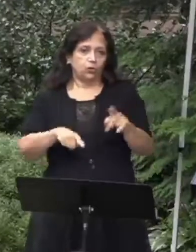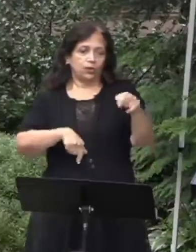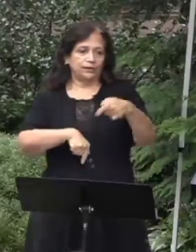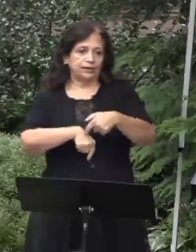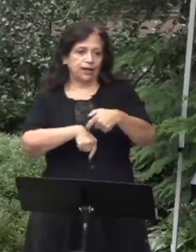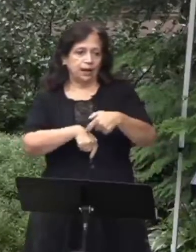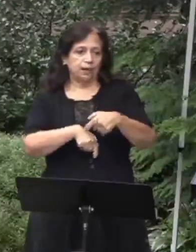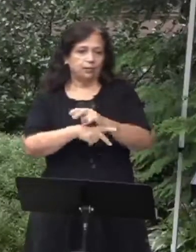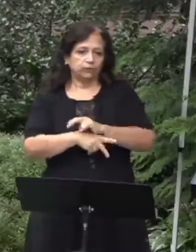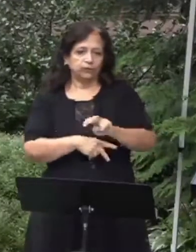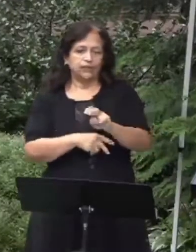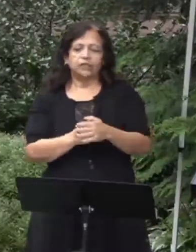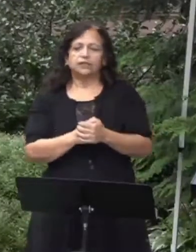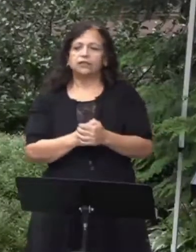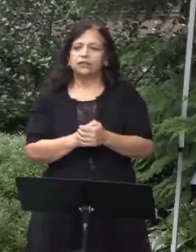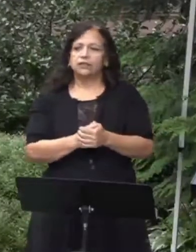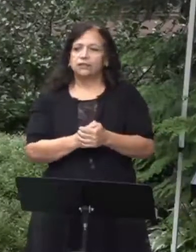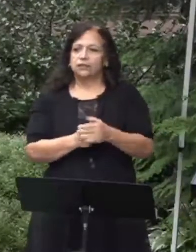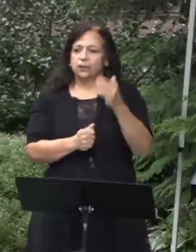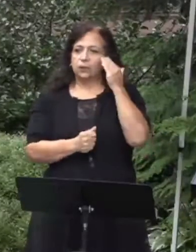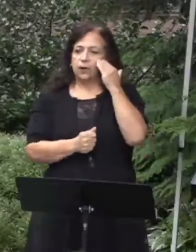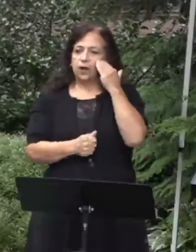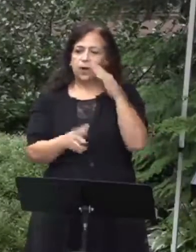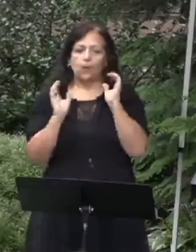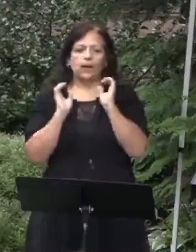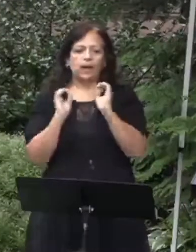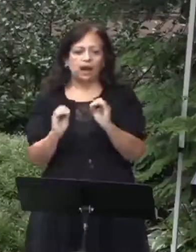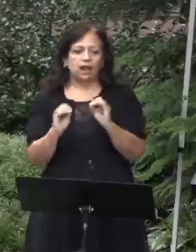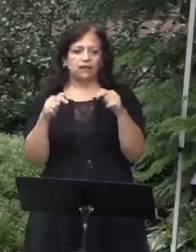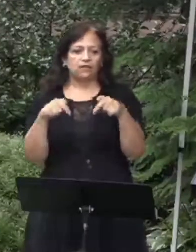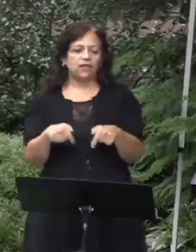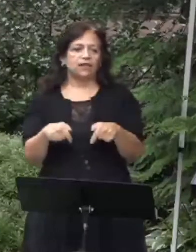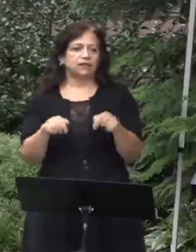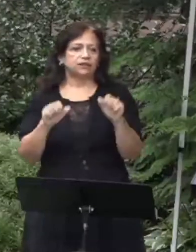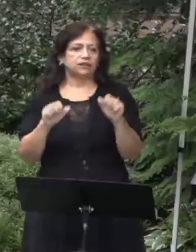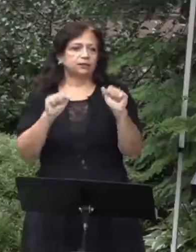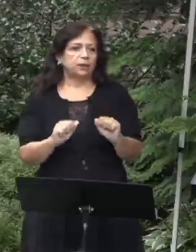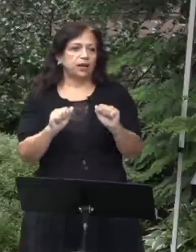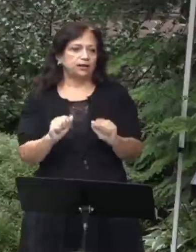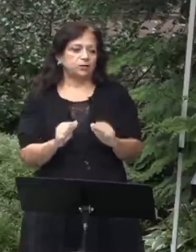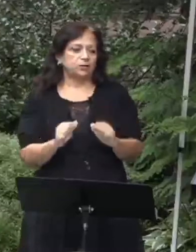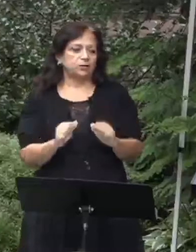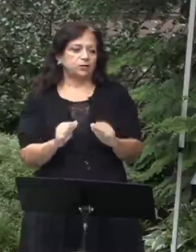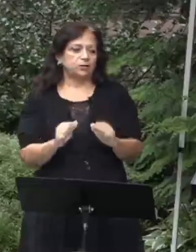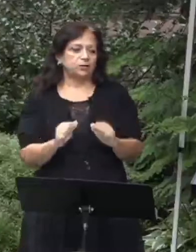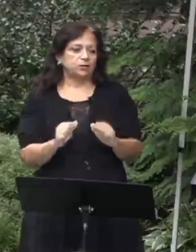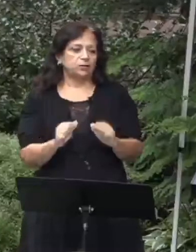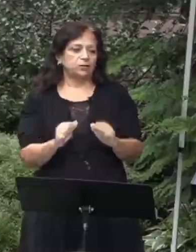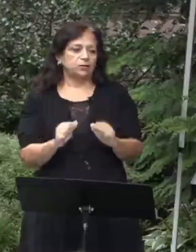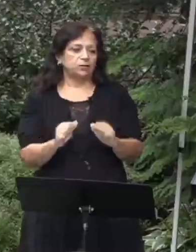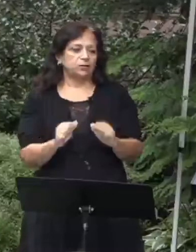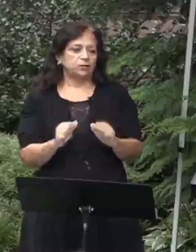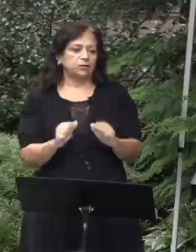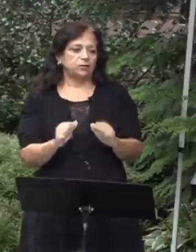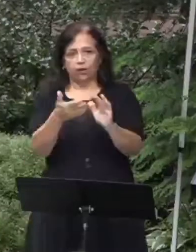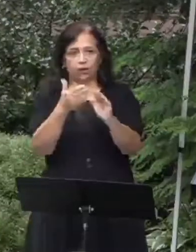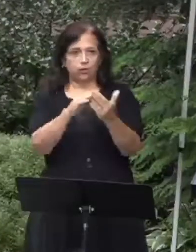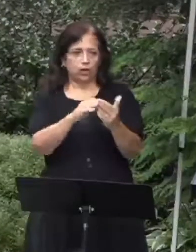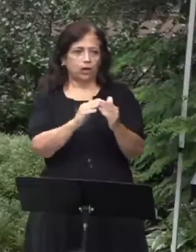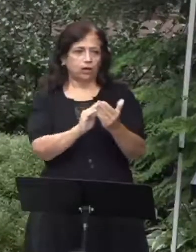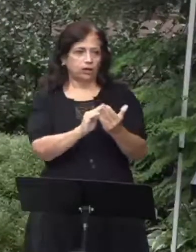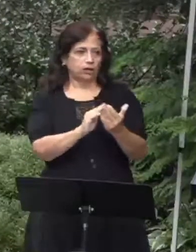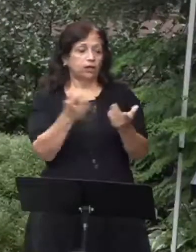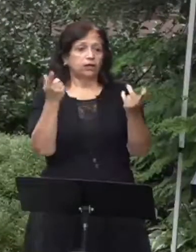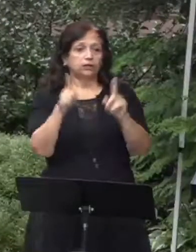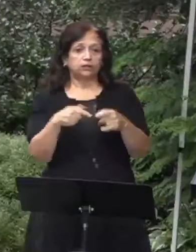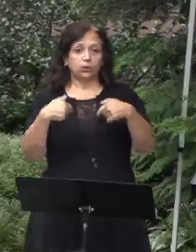and we know that none of this is possible without the support of the community.